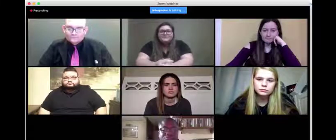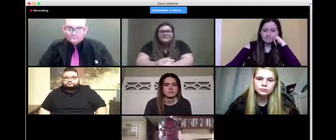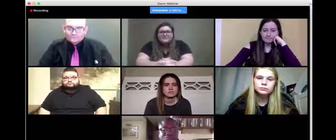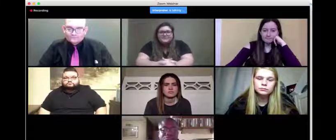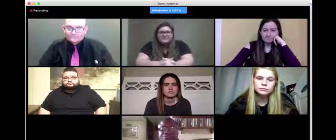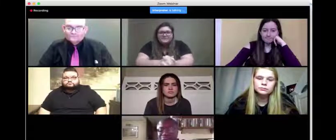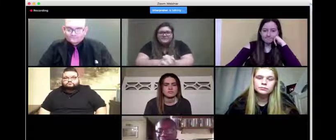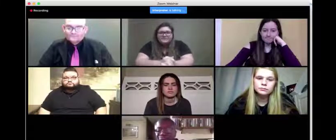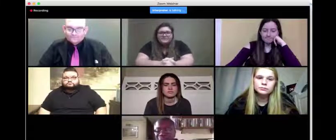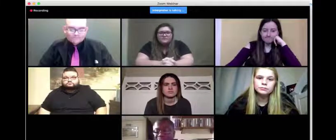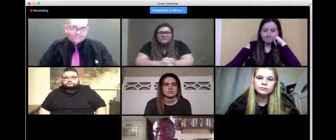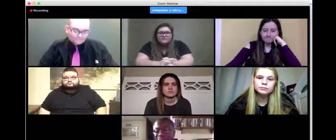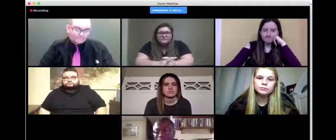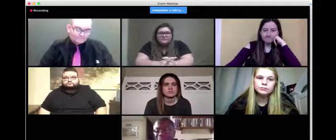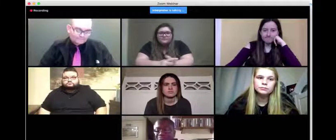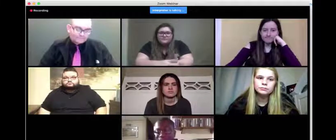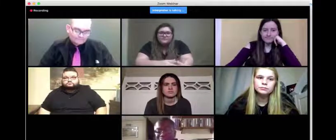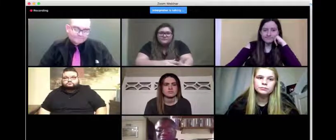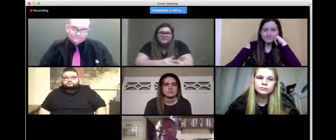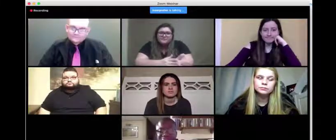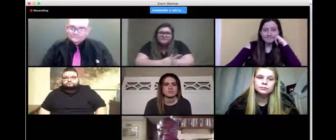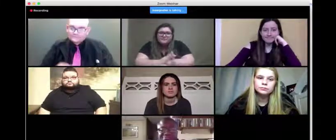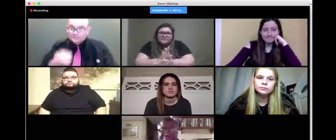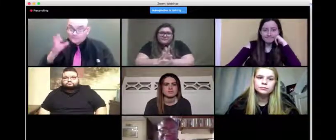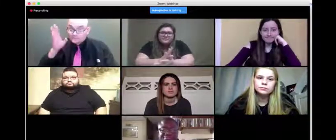Blakelyn? Yes, I totally agree with Andre.